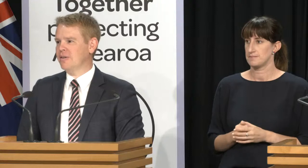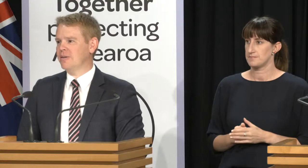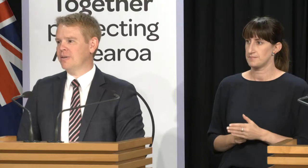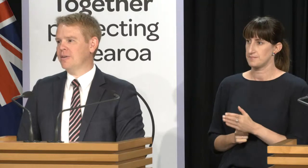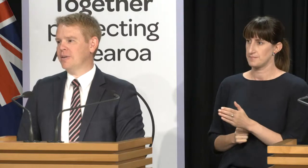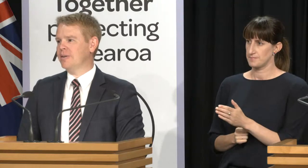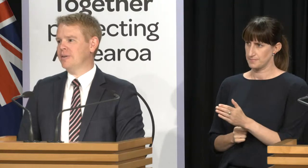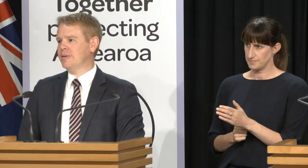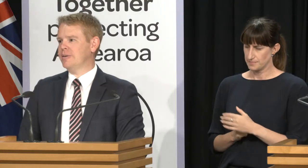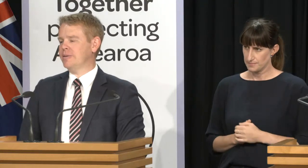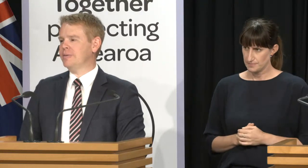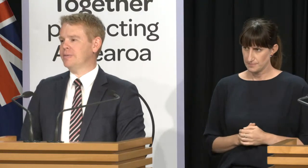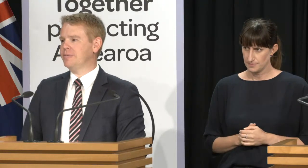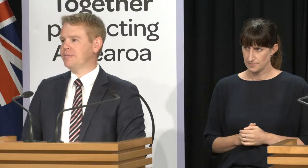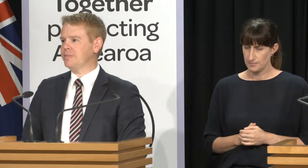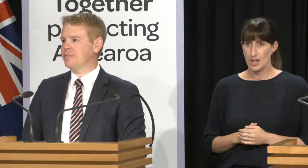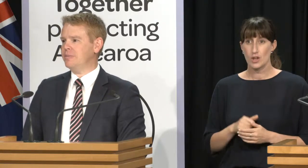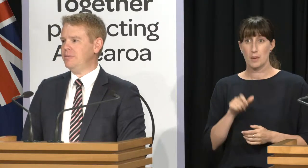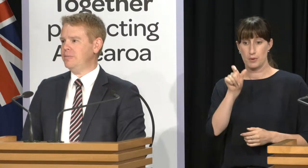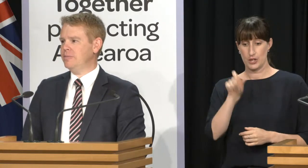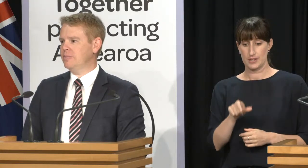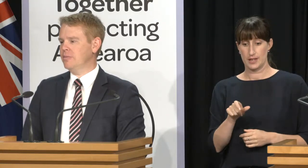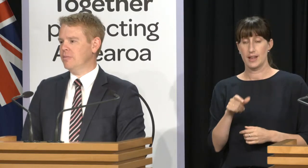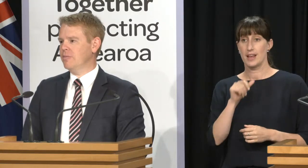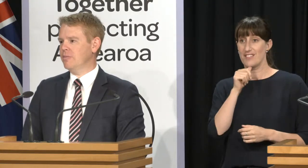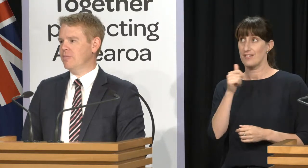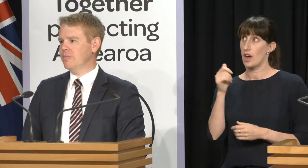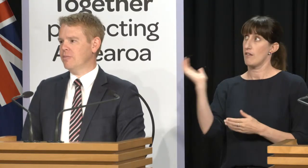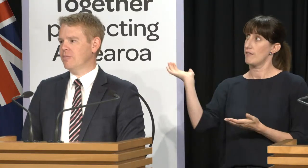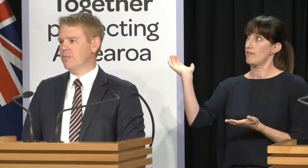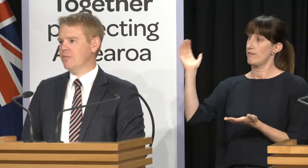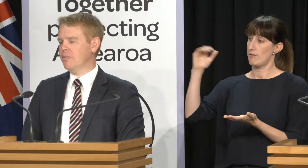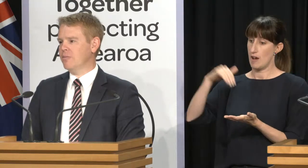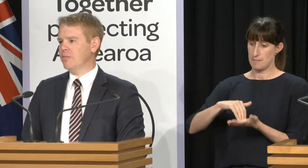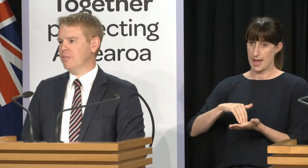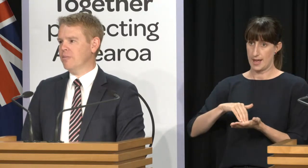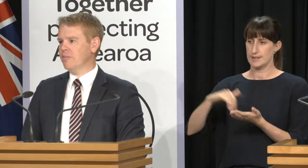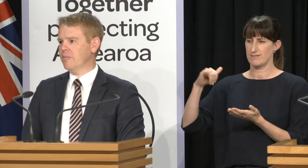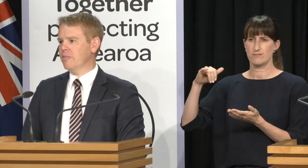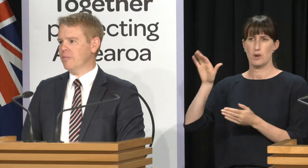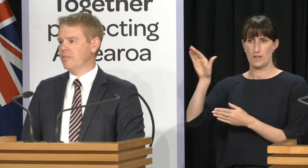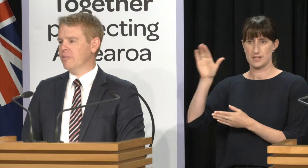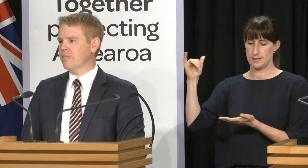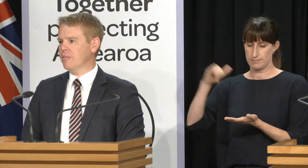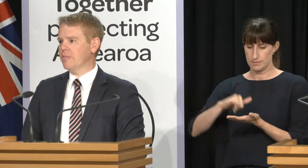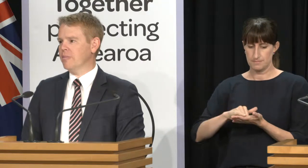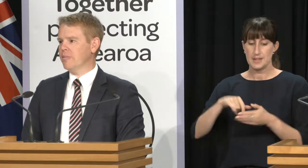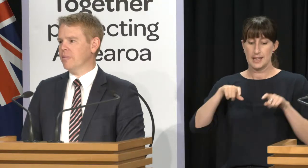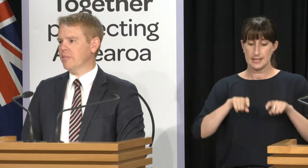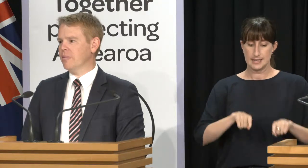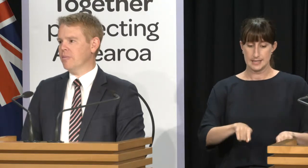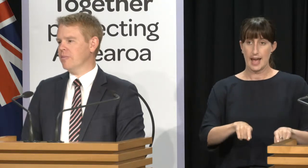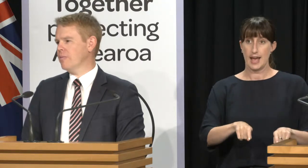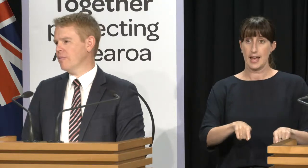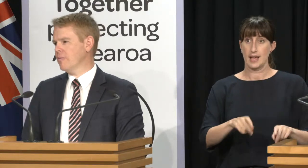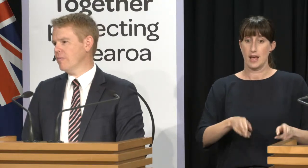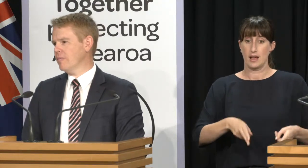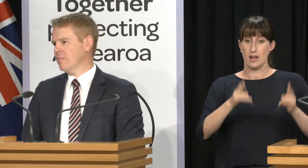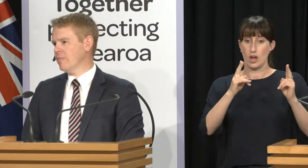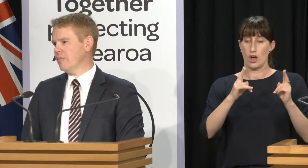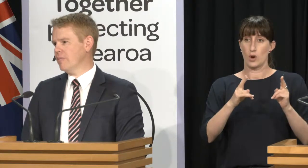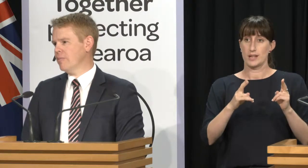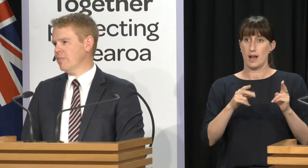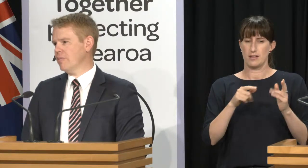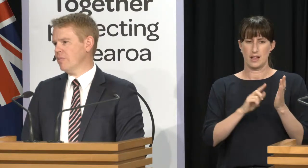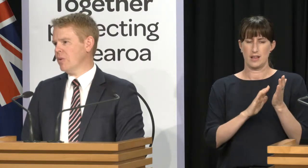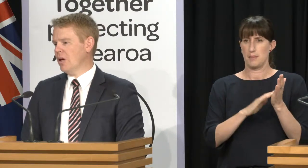MIQ, hasn't paid their fees yet, and then they go to leave the country without paying, would you consider stopping those people